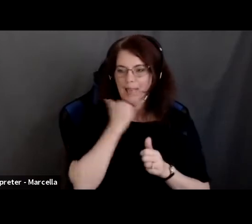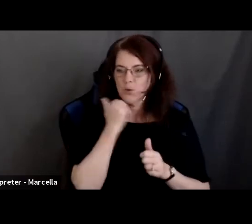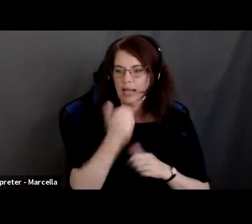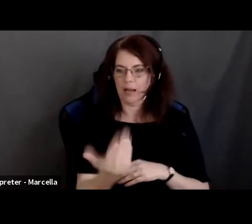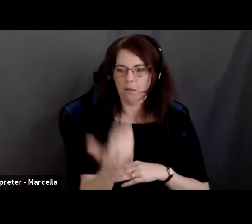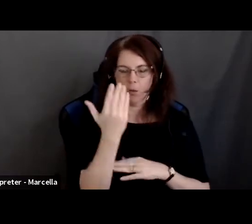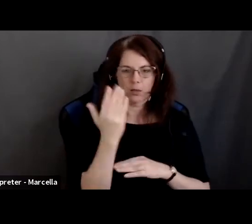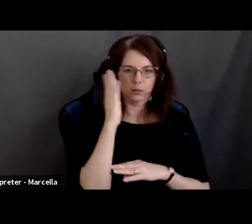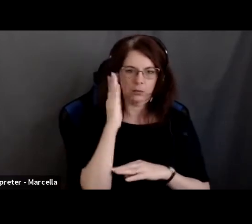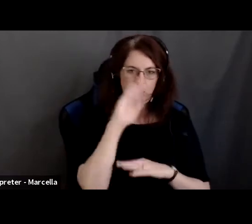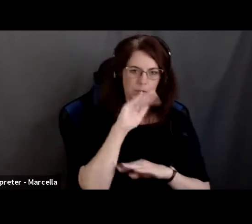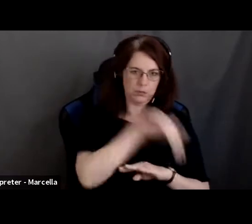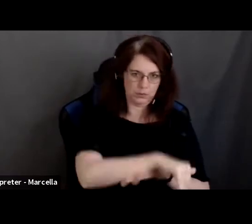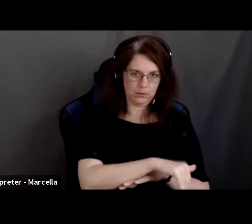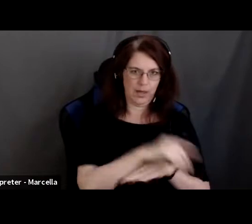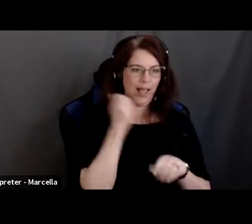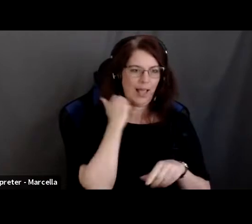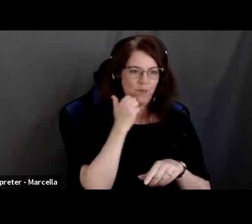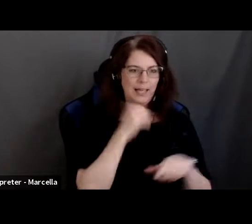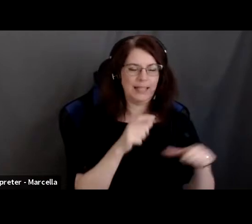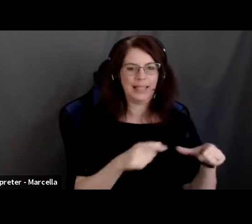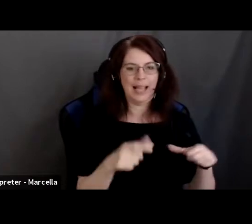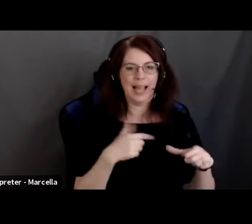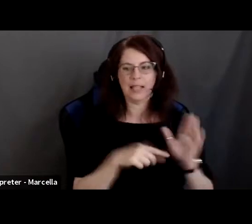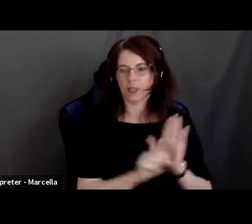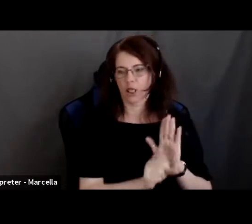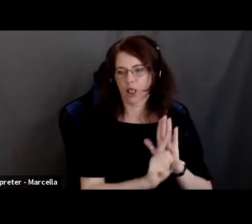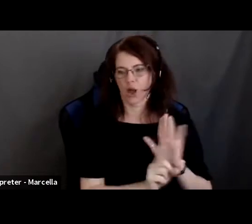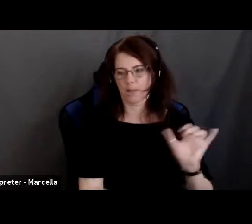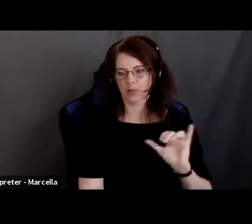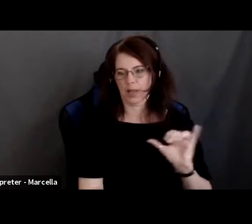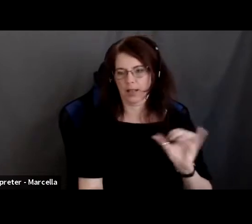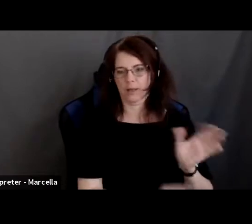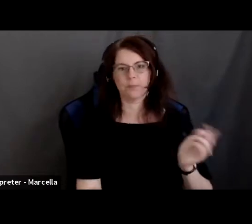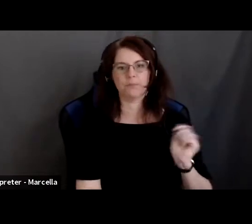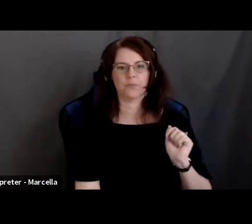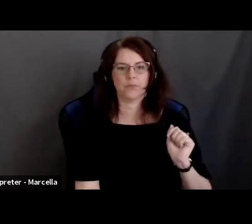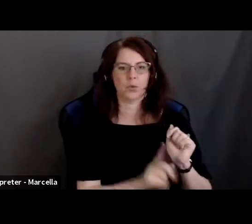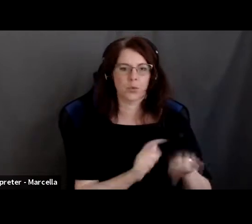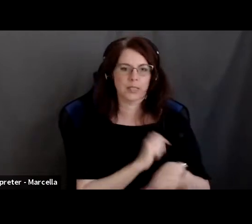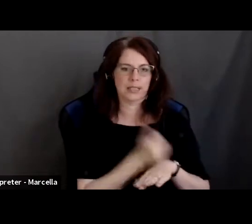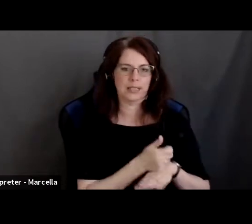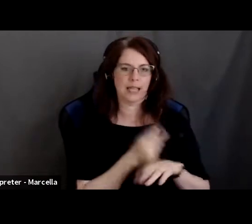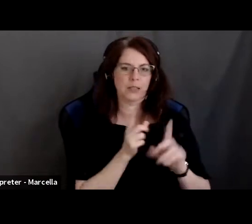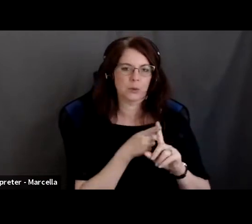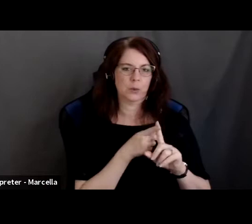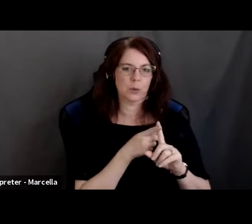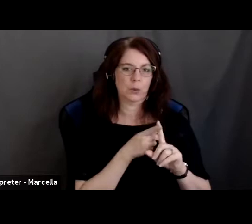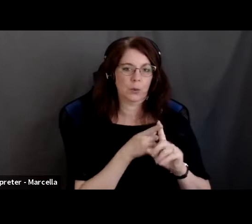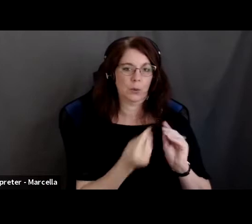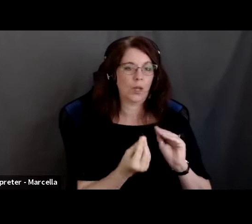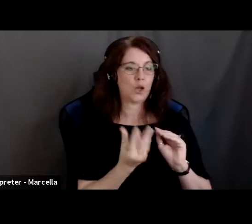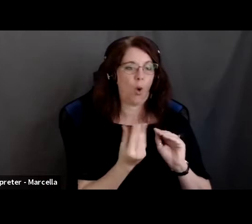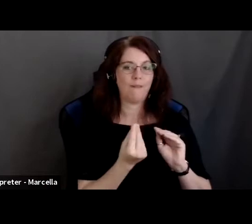and night medications on it. And it has an alarm on it as well. So you can set that to go off